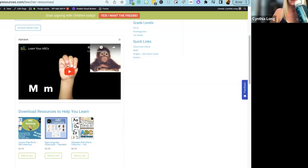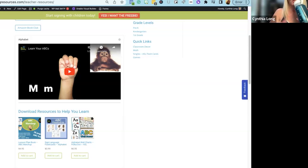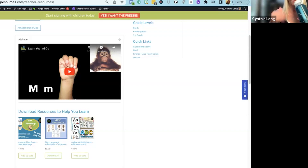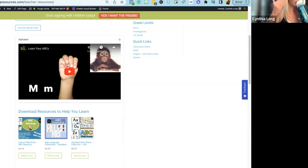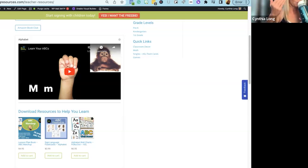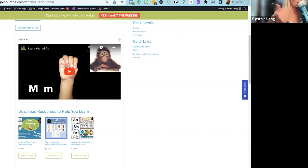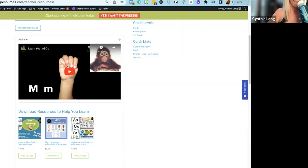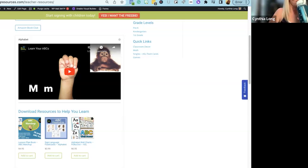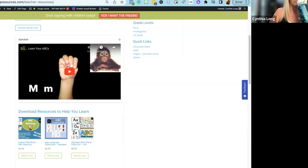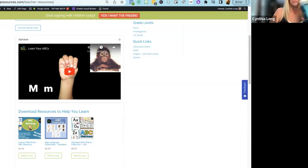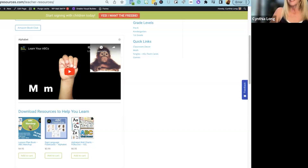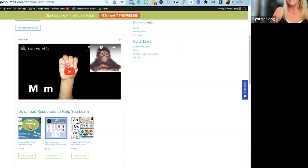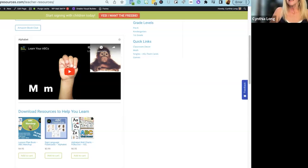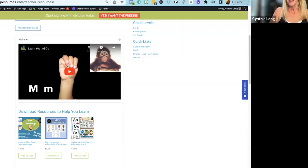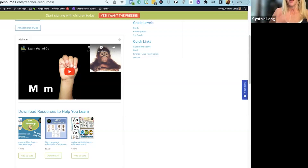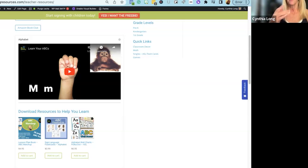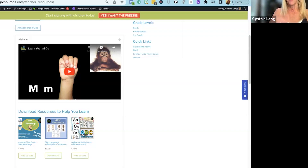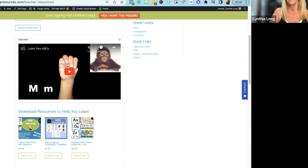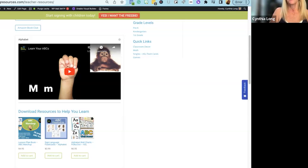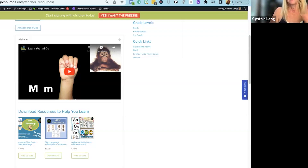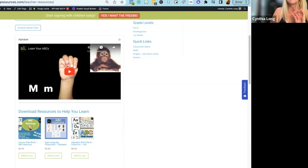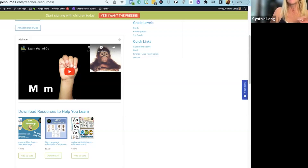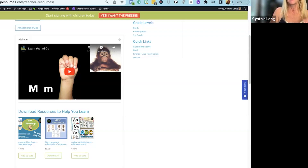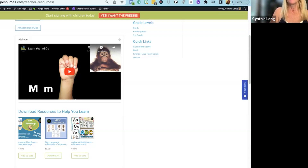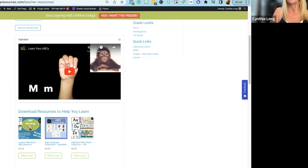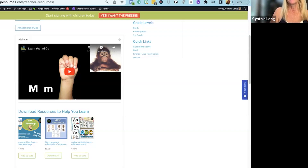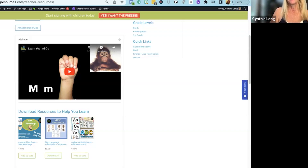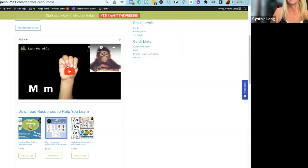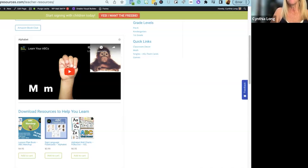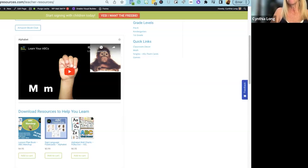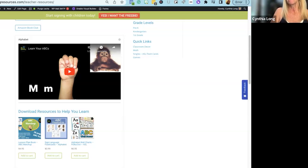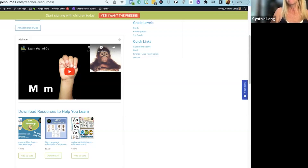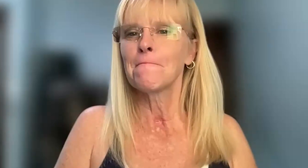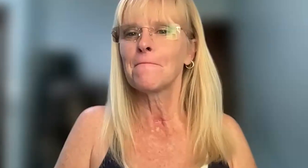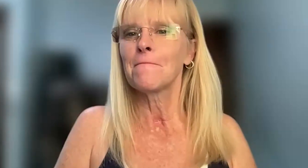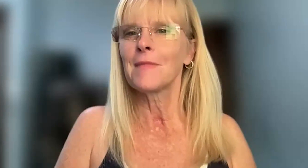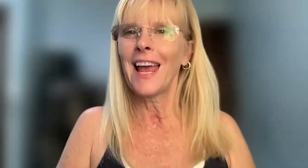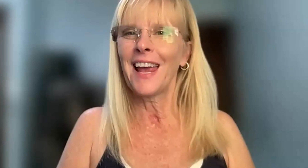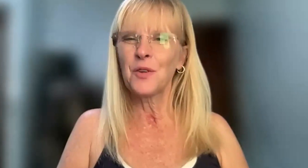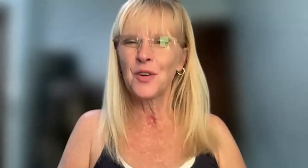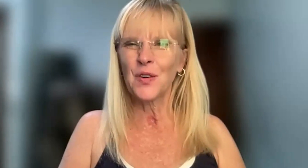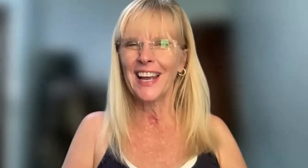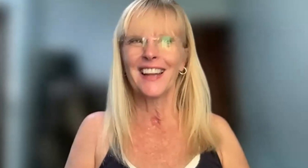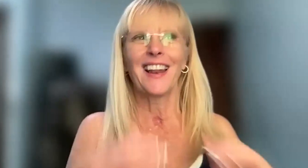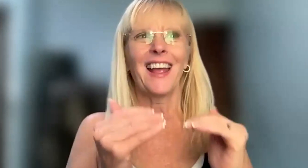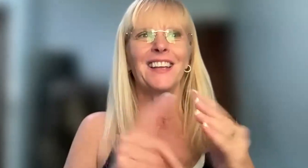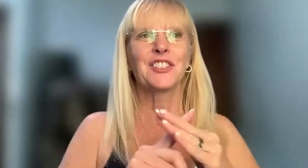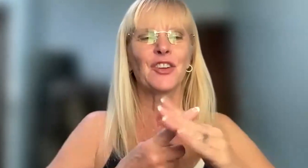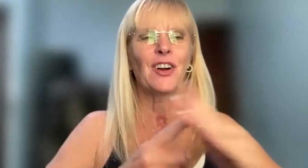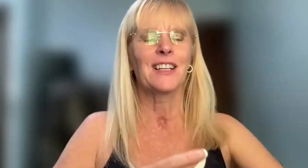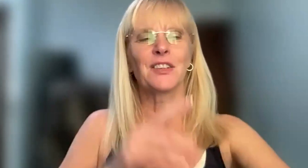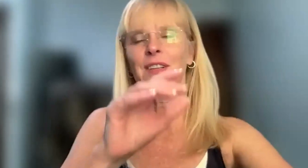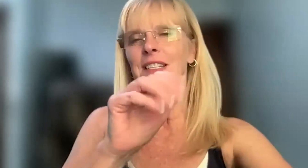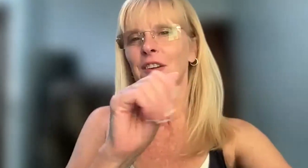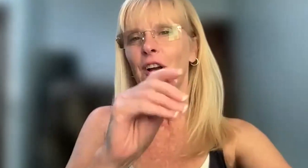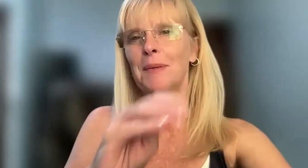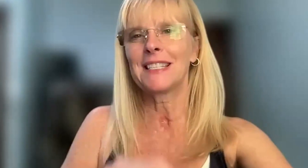so there we go. Let me stop this right here, and we'll go ahead and get started. So this is our